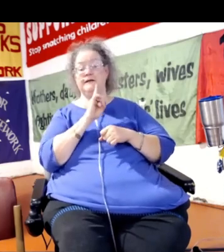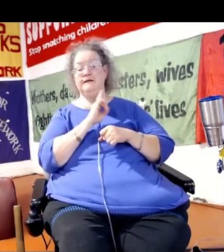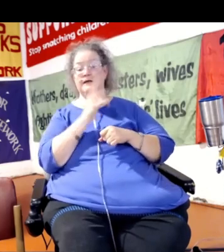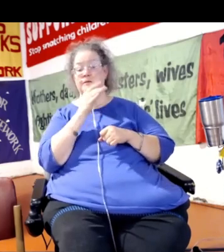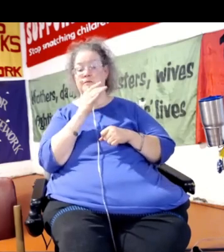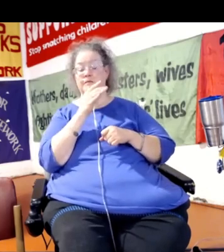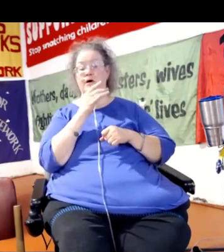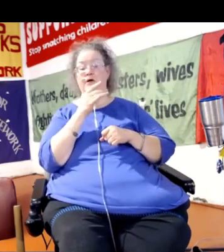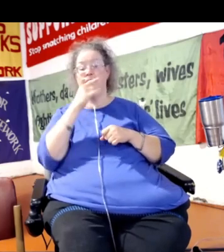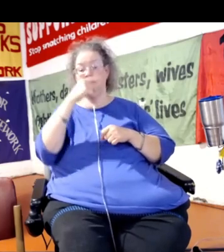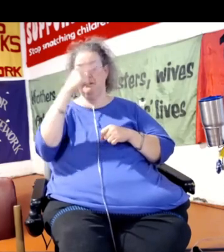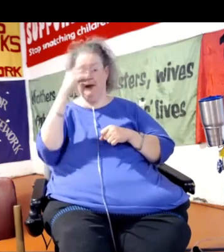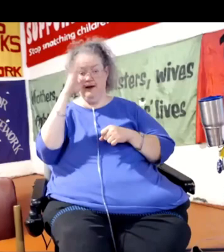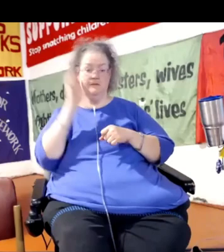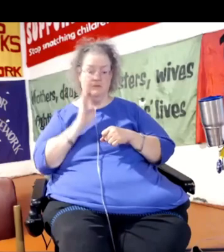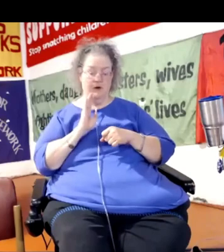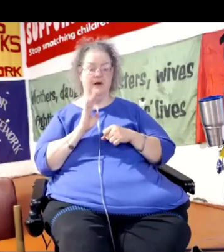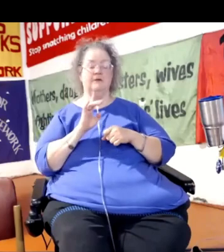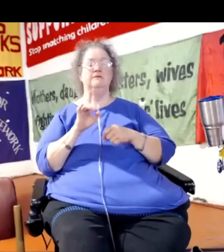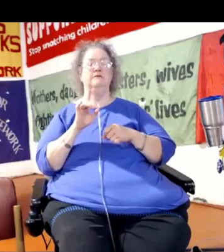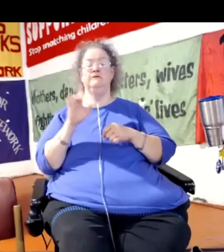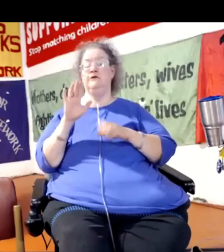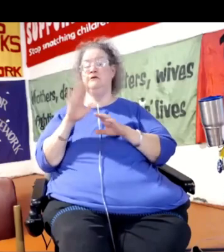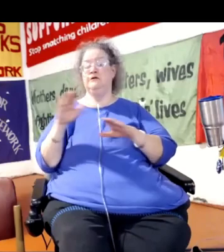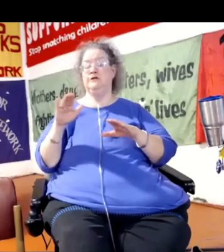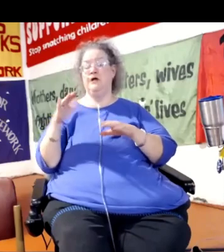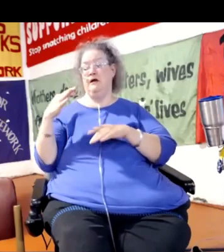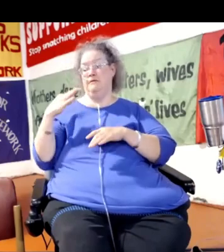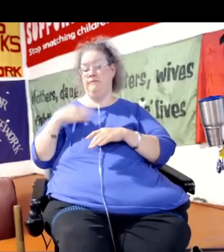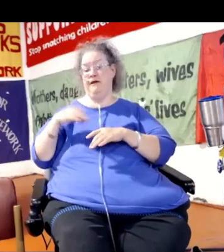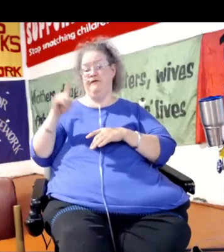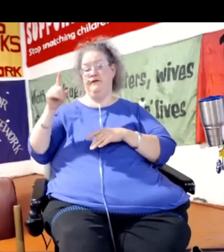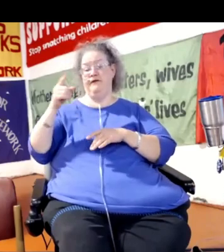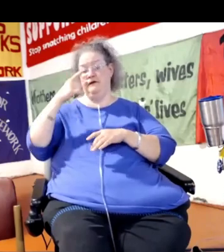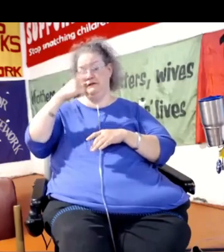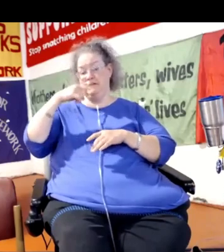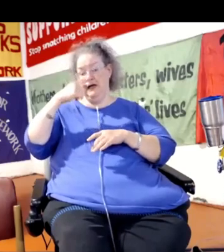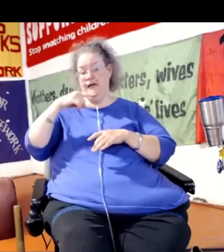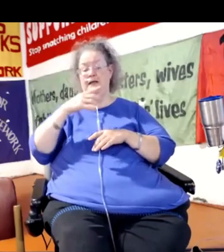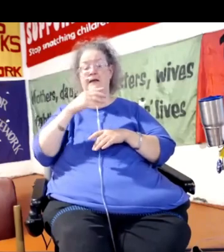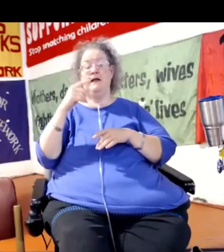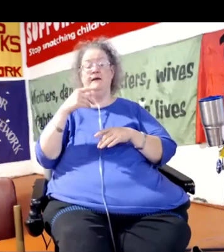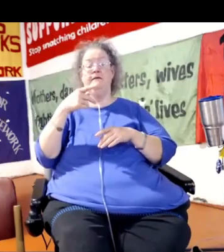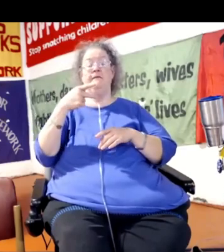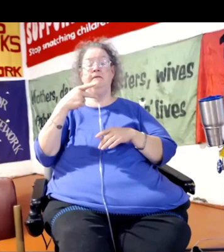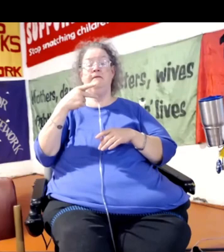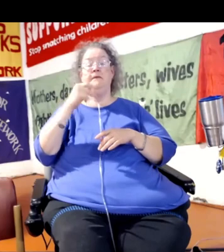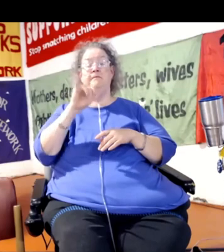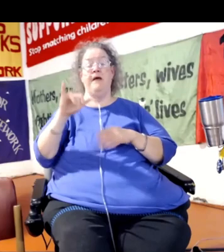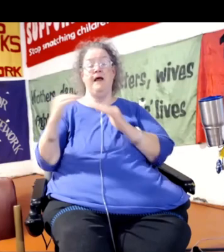here, the child benefit in Thailand. We hear the pay equity that Sam talked